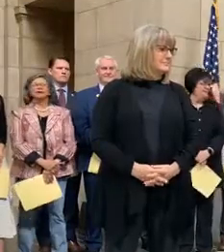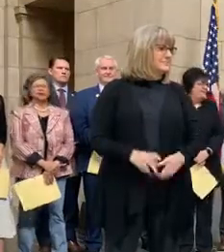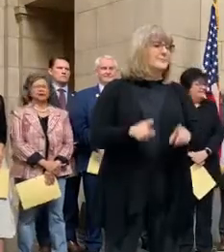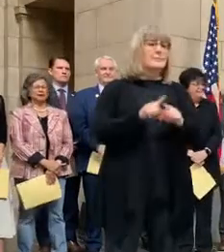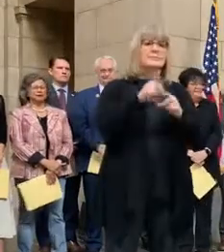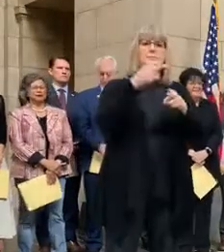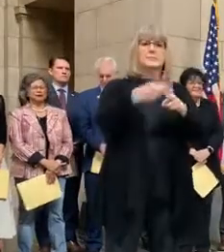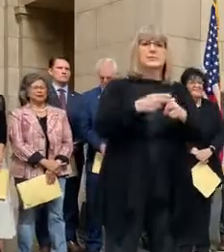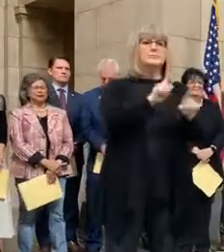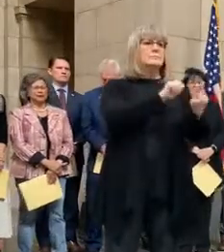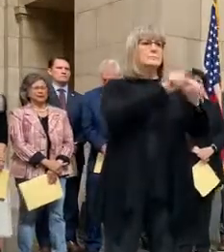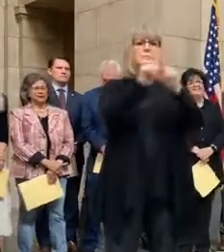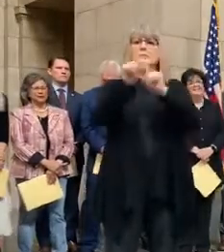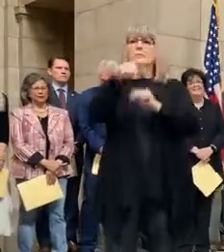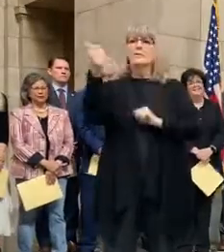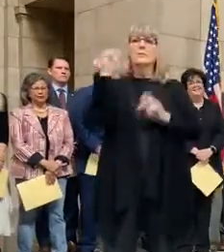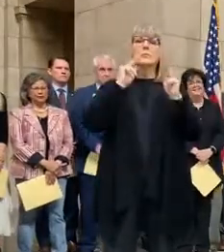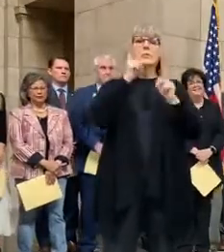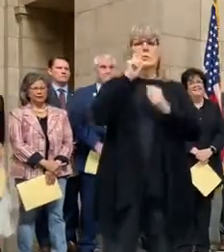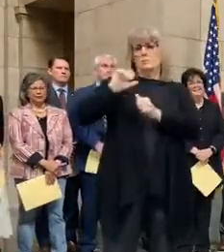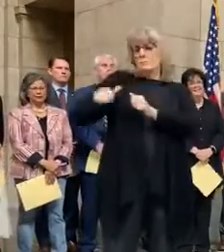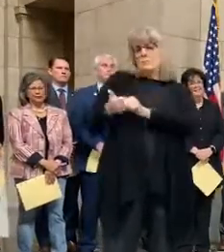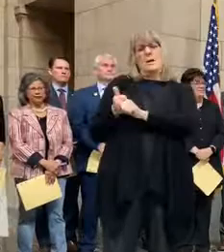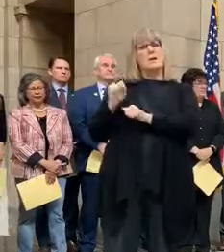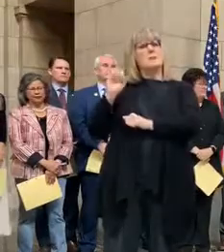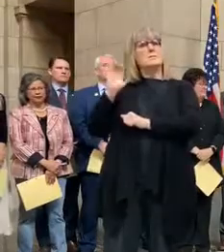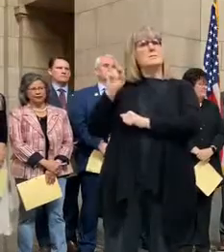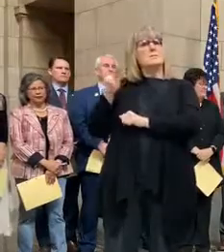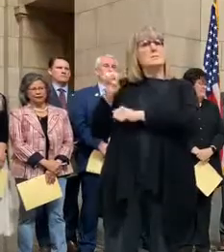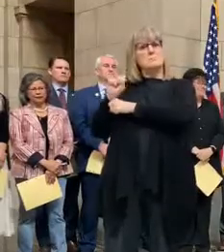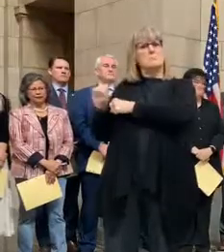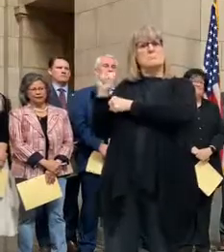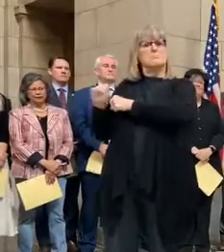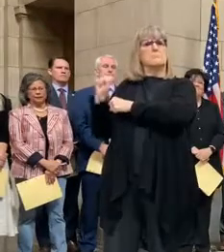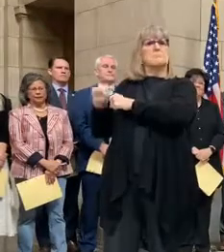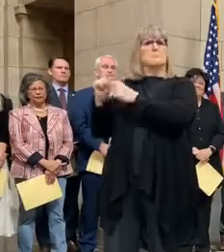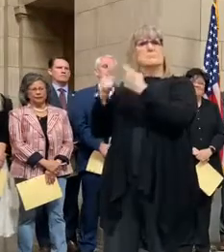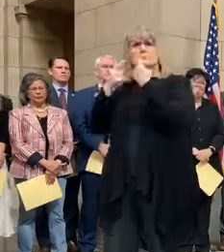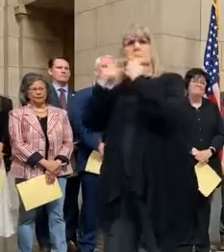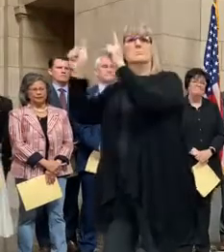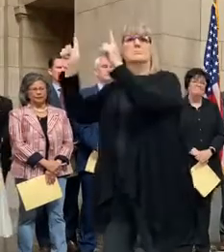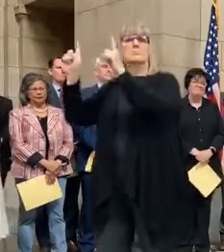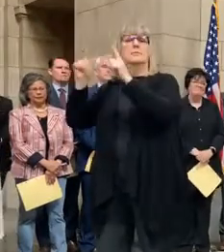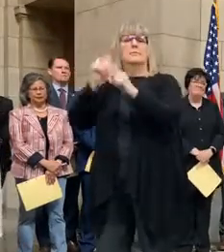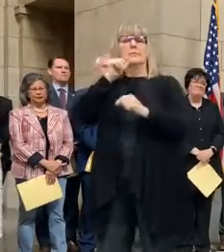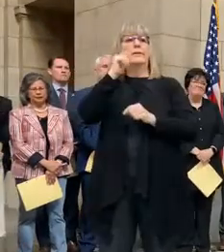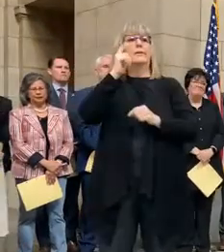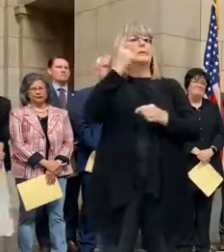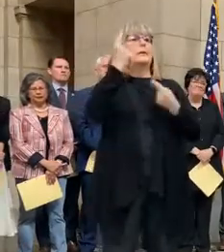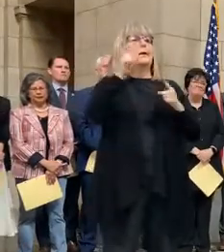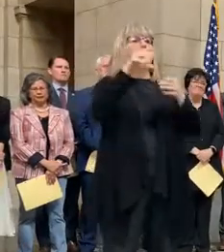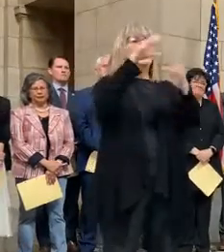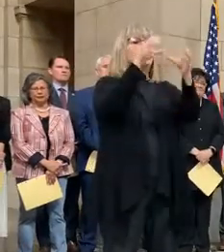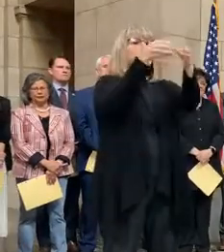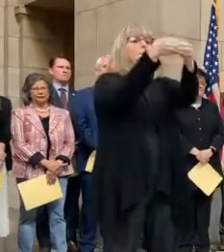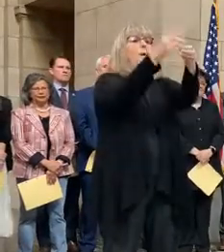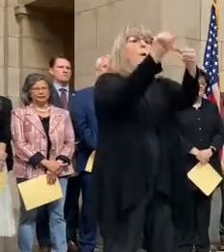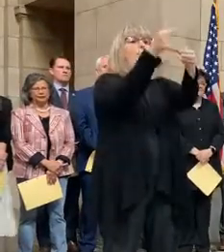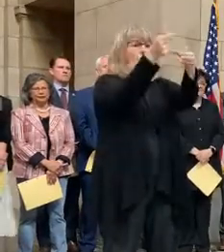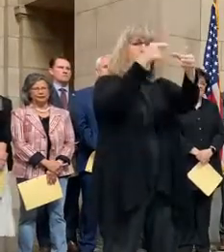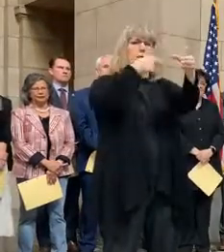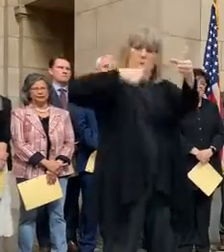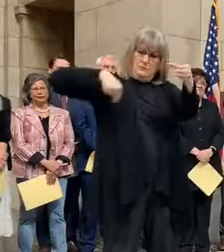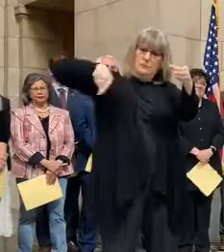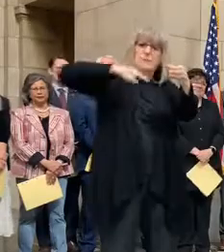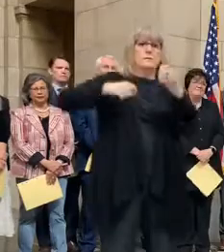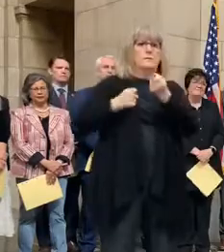As I mentioned, there were a number of other people that are behind the scenes that make this happen. It doesn't happen in a vacuum. So I'd like to come up and recognize the